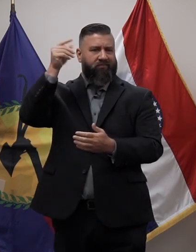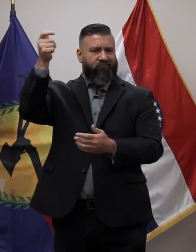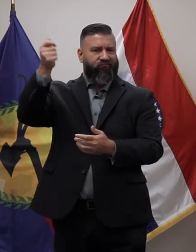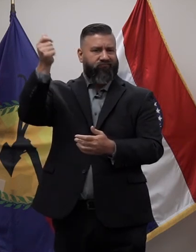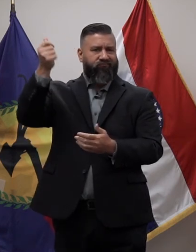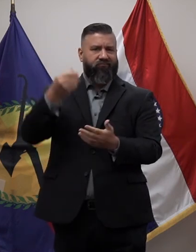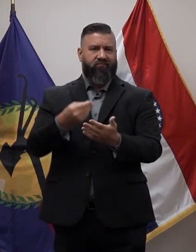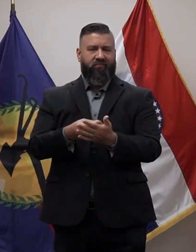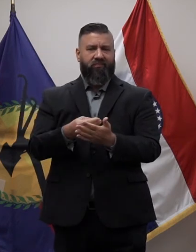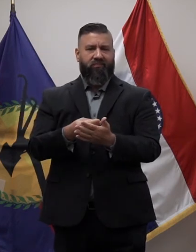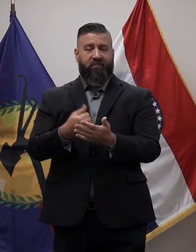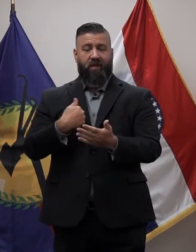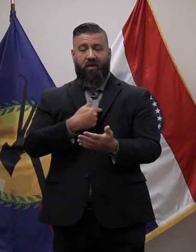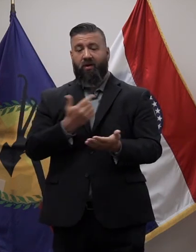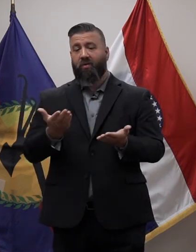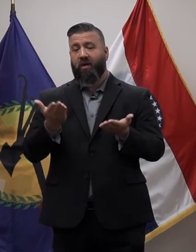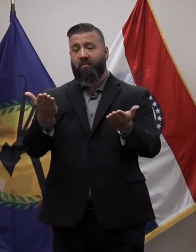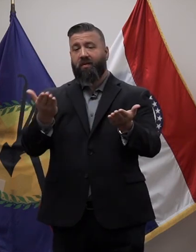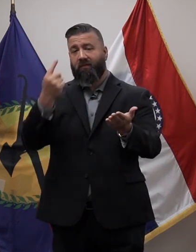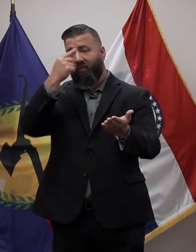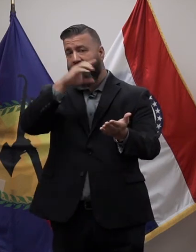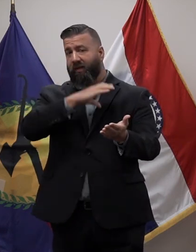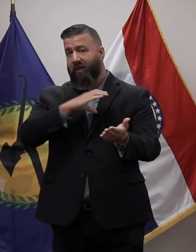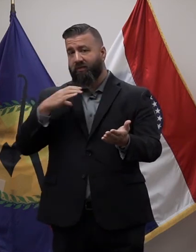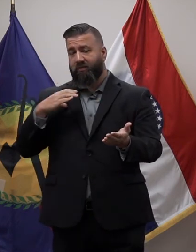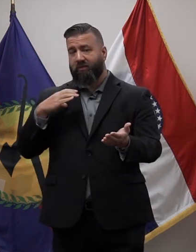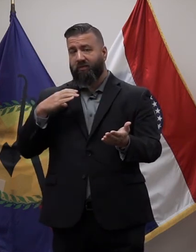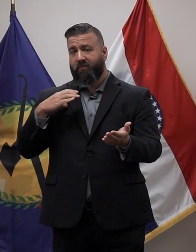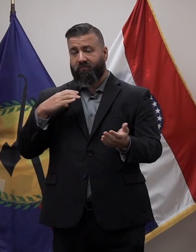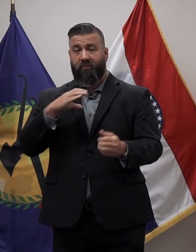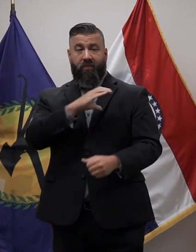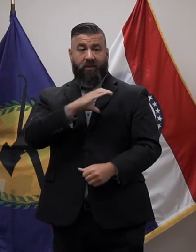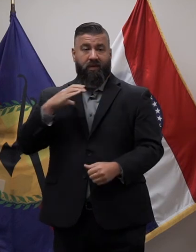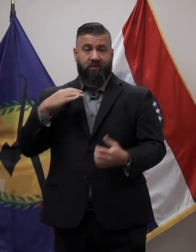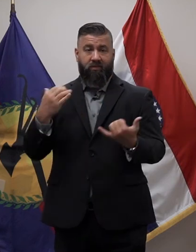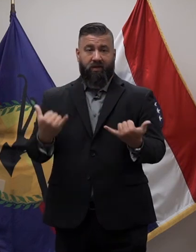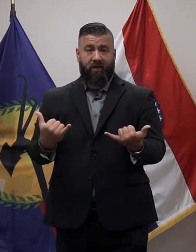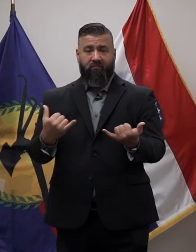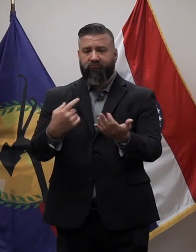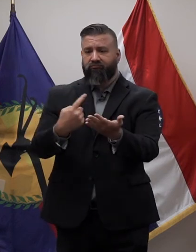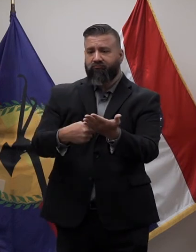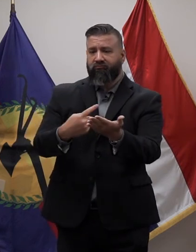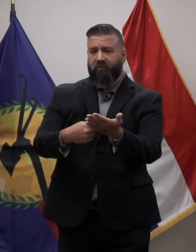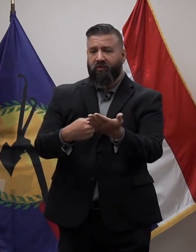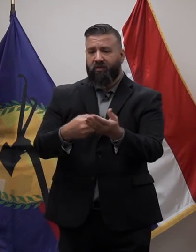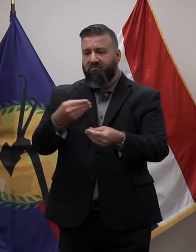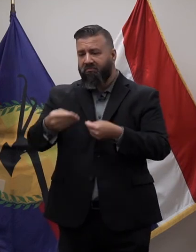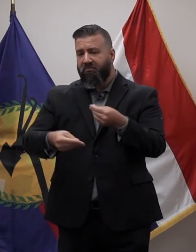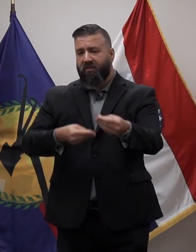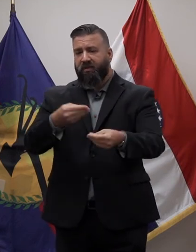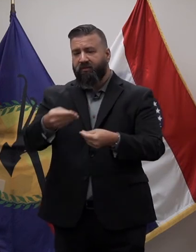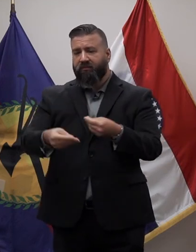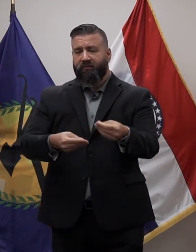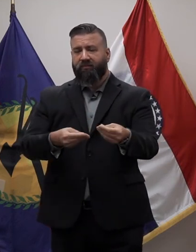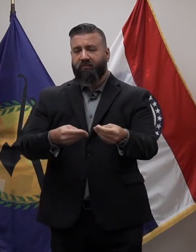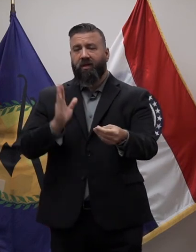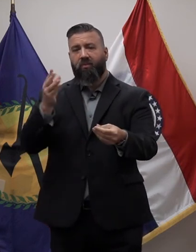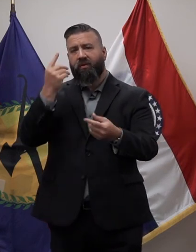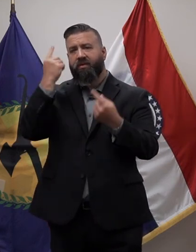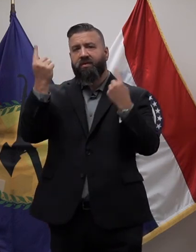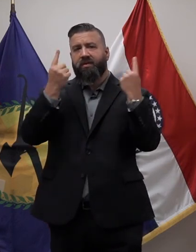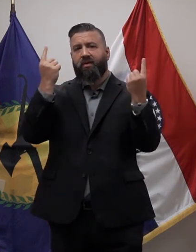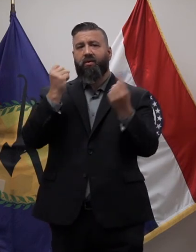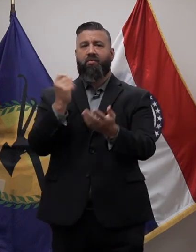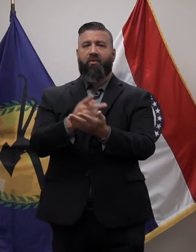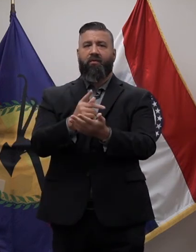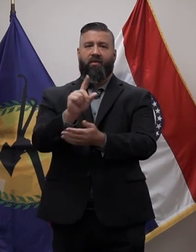recommendation for the County Council. The County Council is currently in budget hearings, and we'll consider and